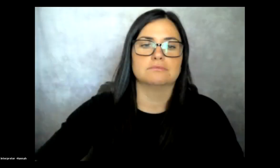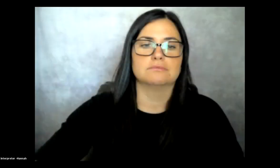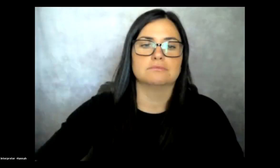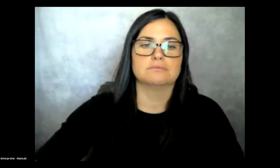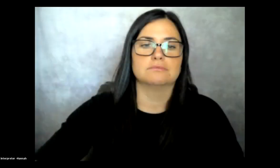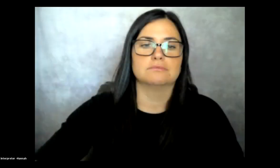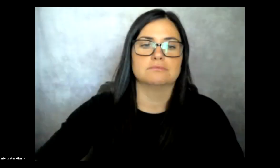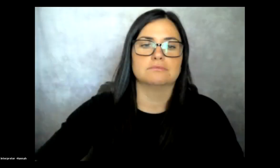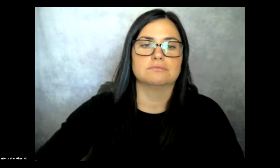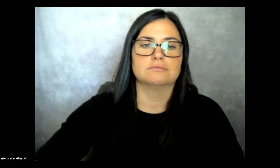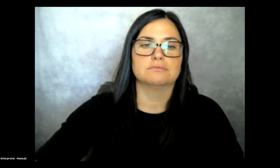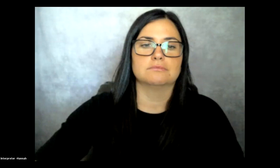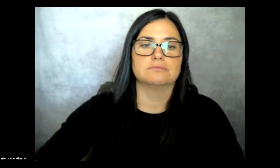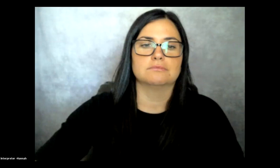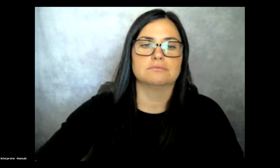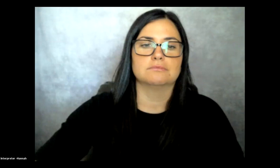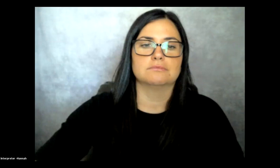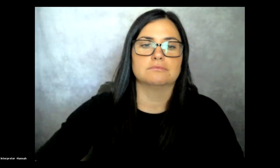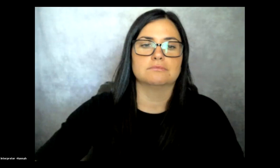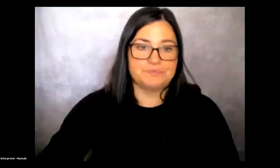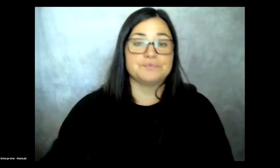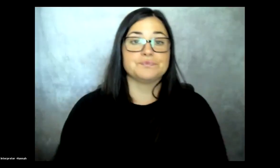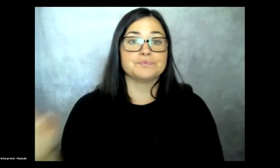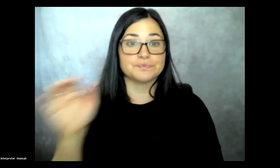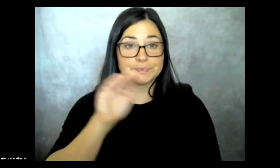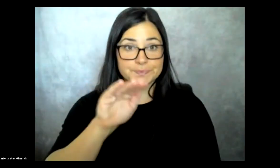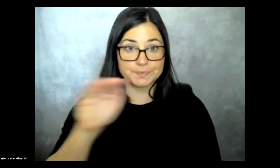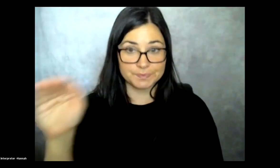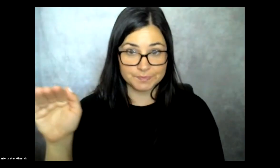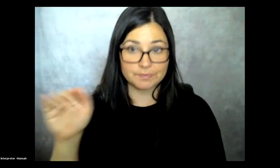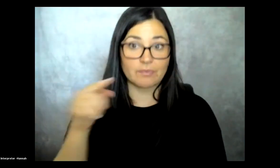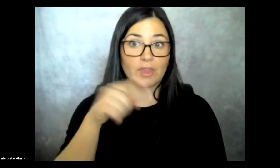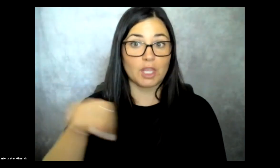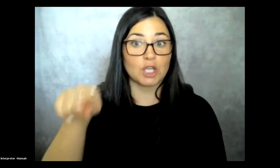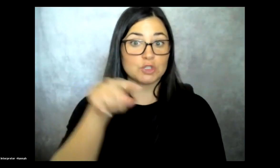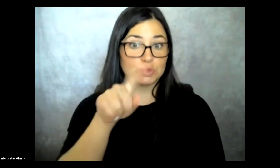Is anyone having any trouble so far? It's been about 5 minutes.